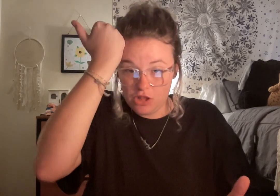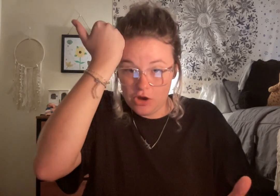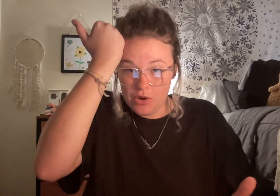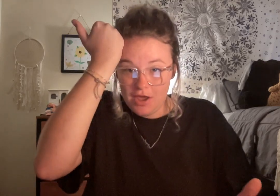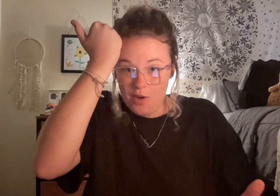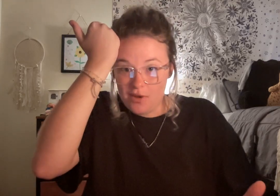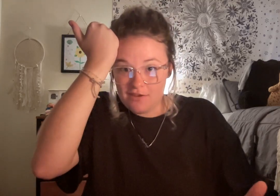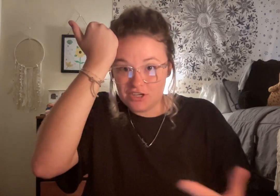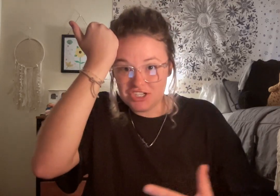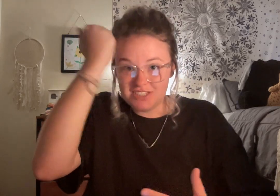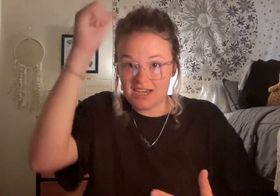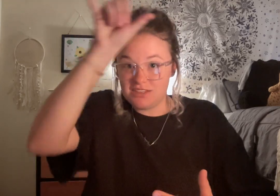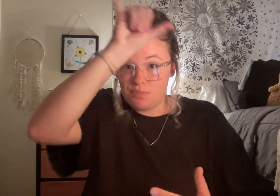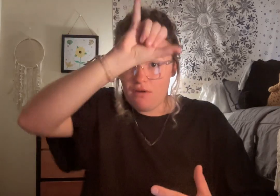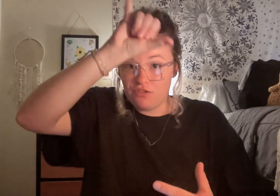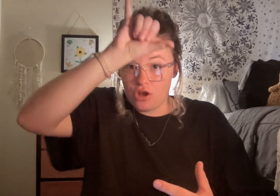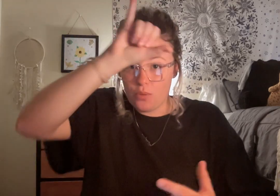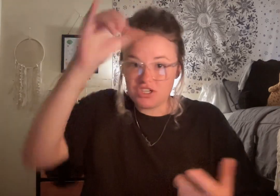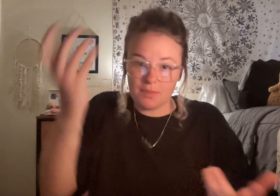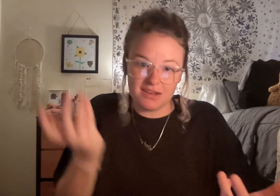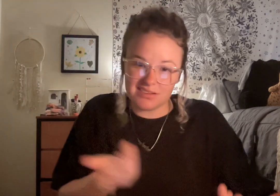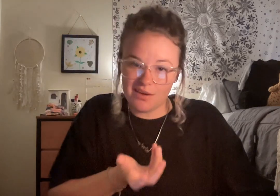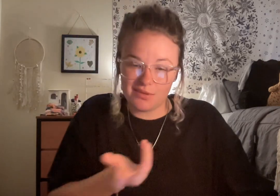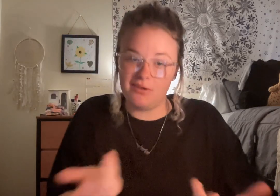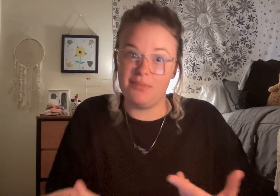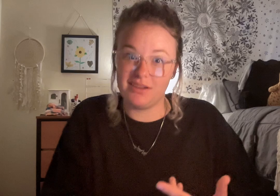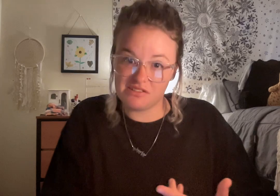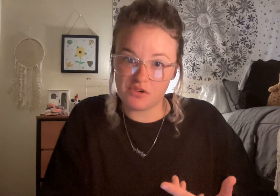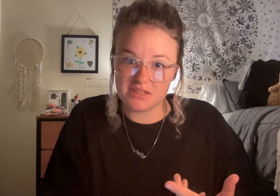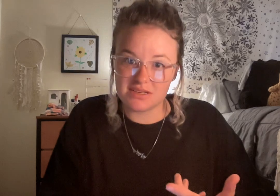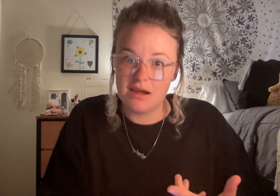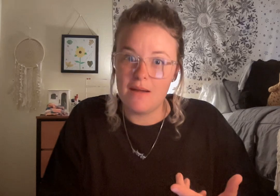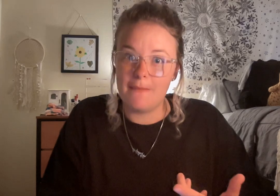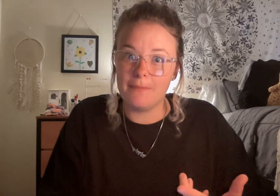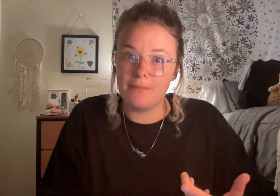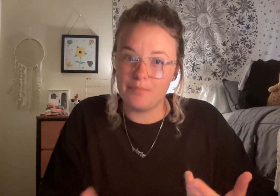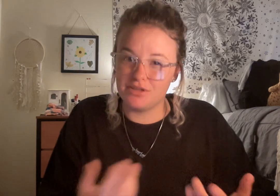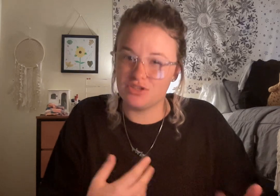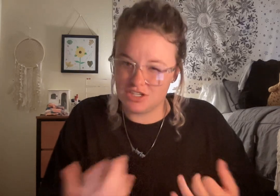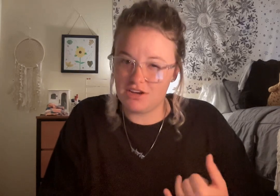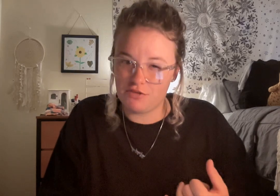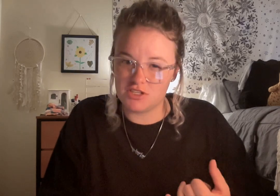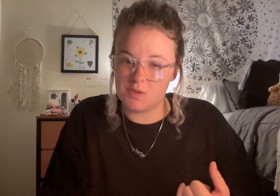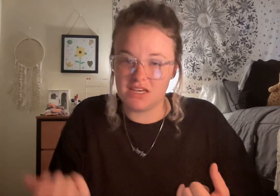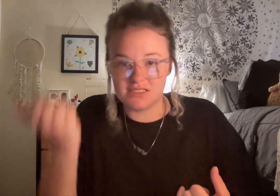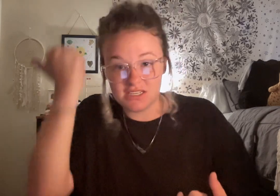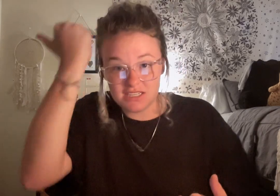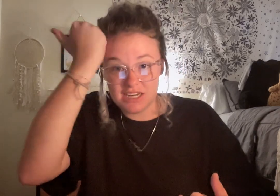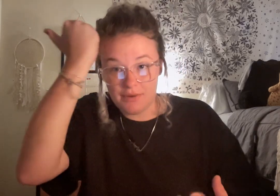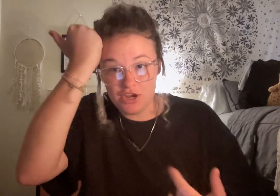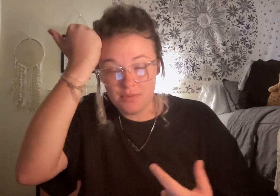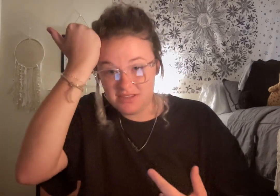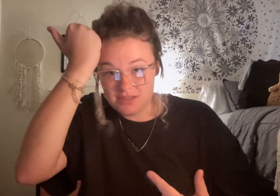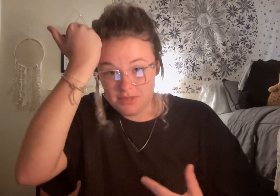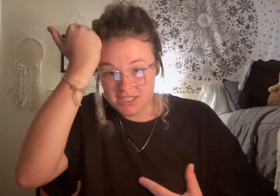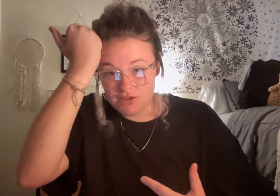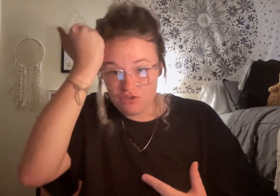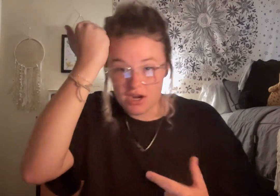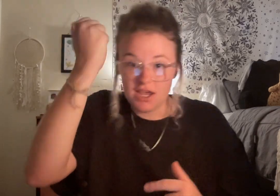buffalo whenever she signs buffalo, which I mean, it's not really a big difference, but there's a difference because this down here means something different